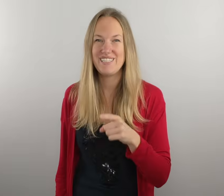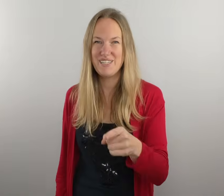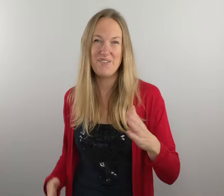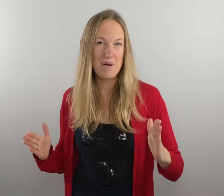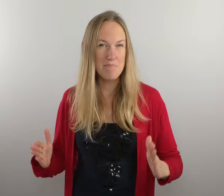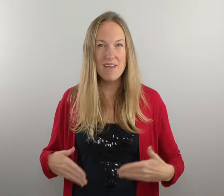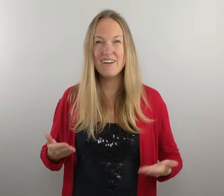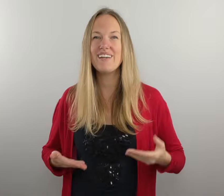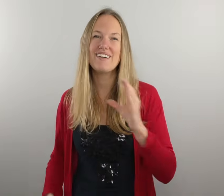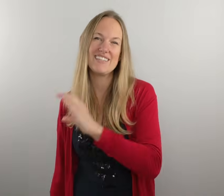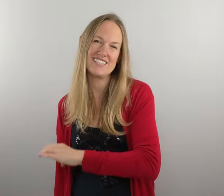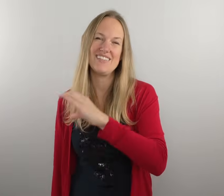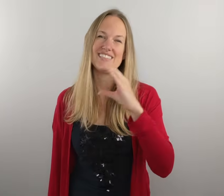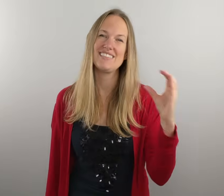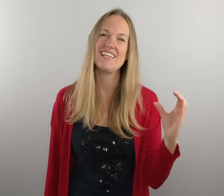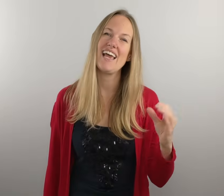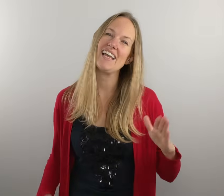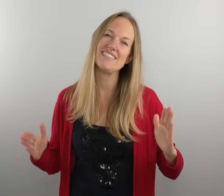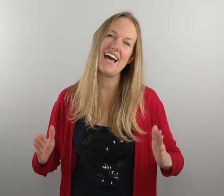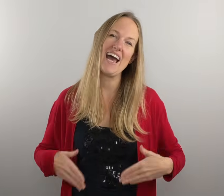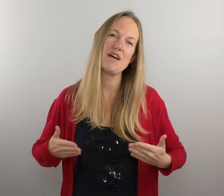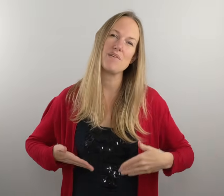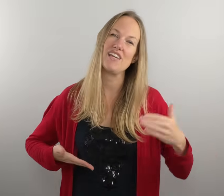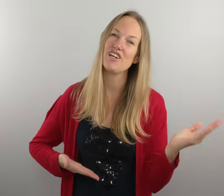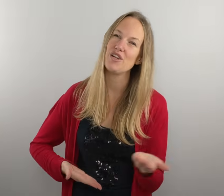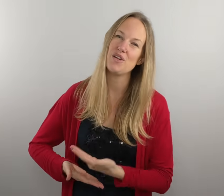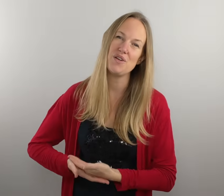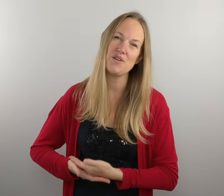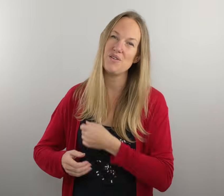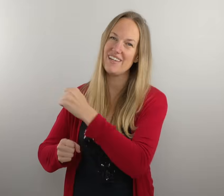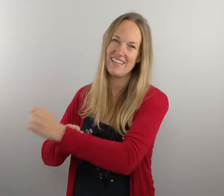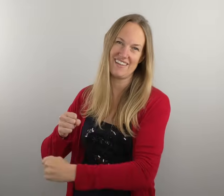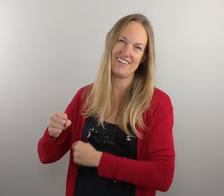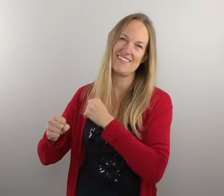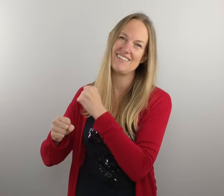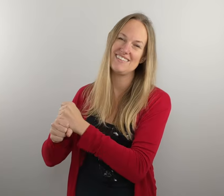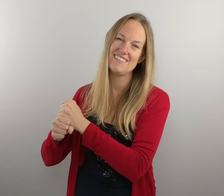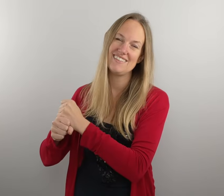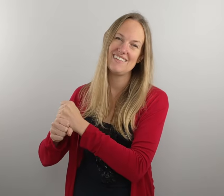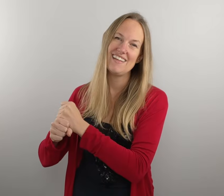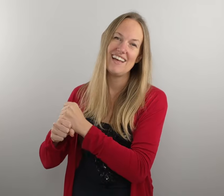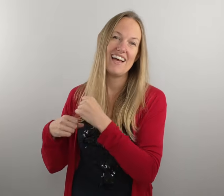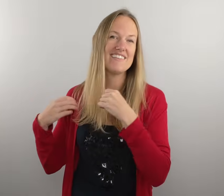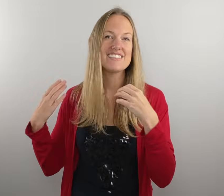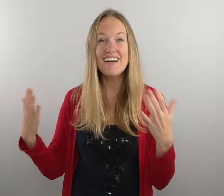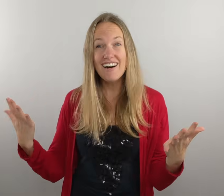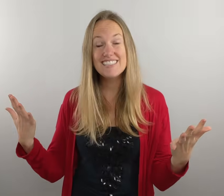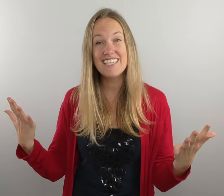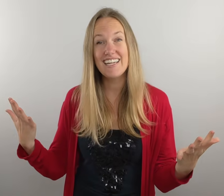you a Merry Christmas and a Happy New Year. And the song said